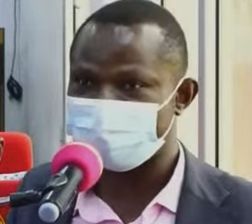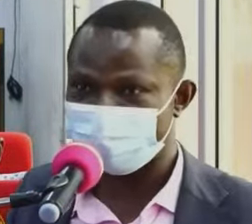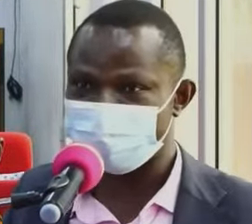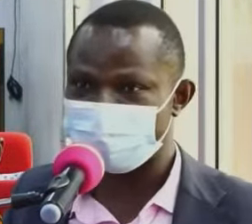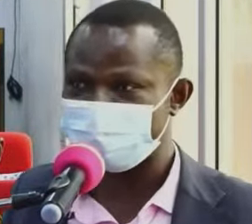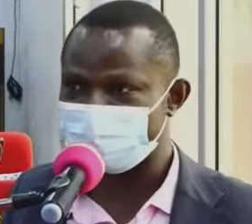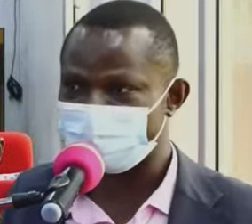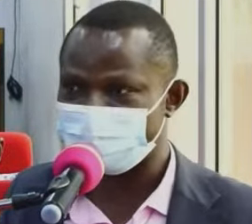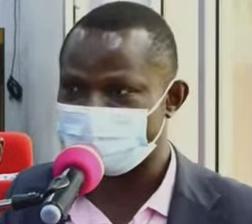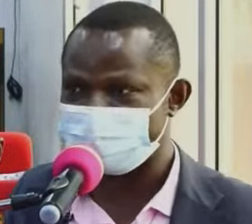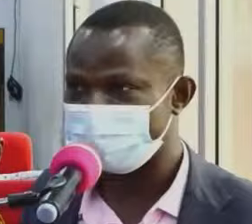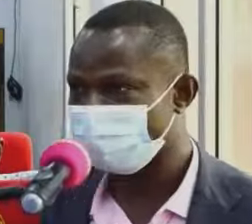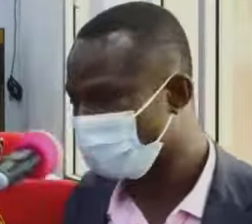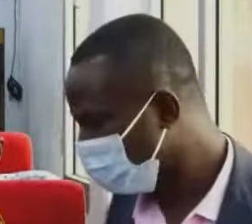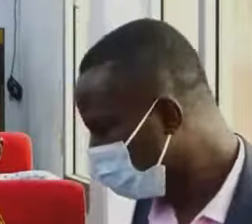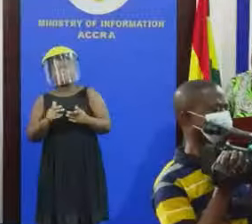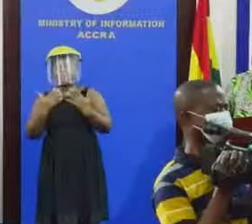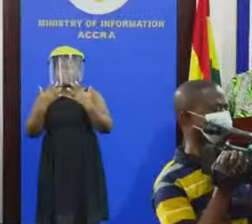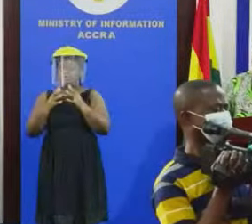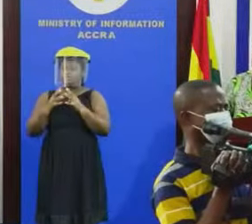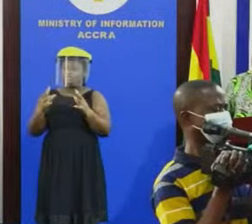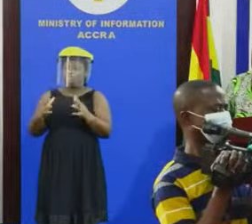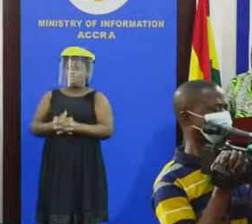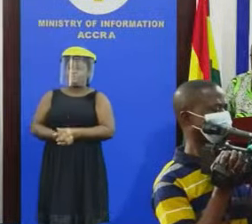danger to people? Thank you very much. Thank you very much.